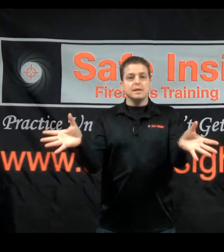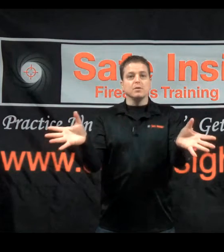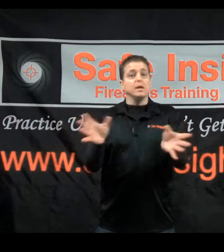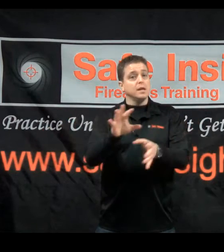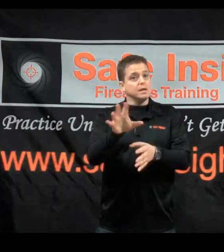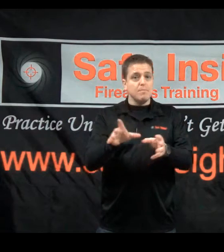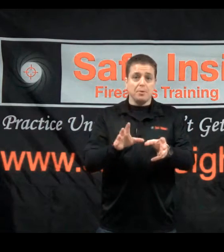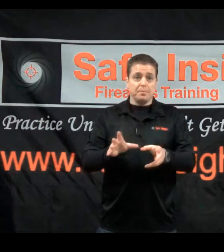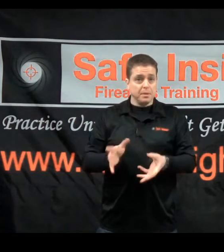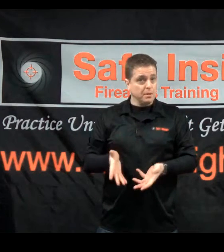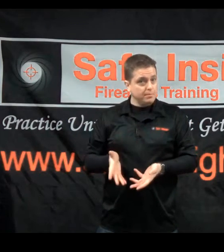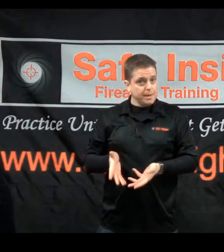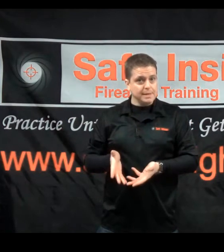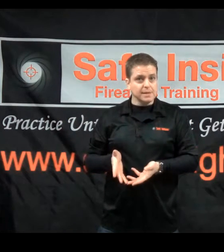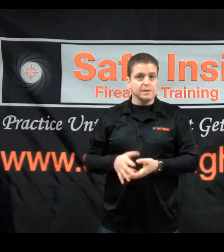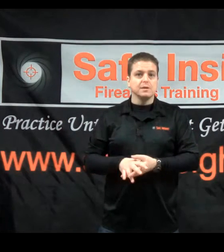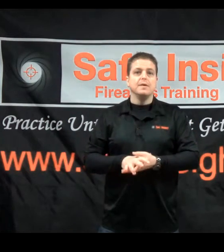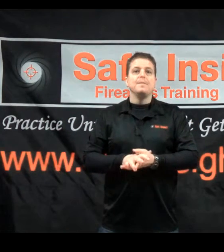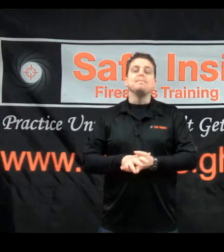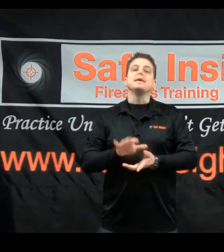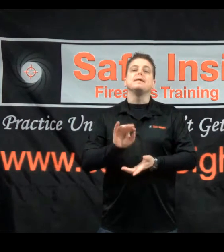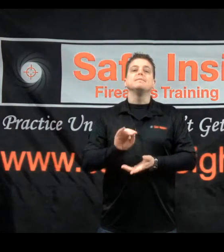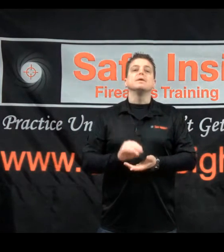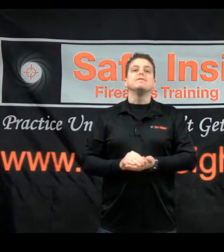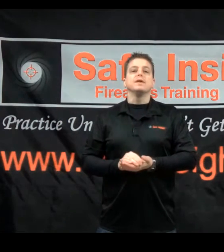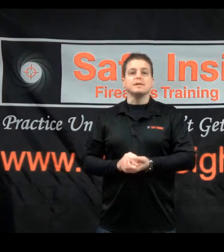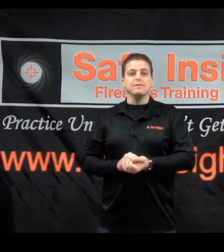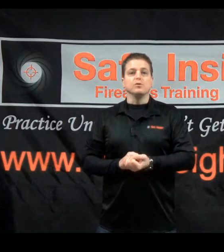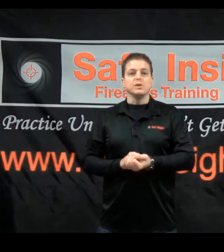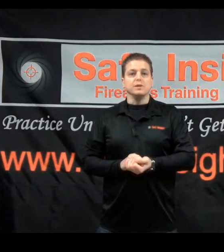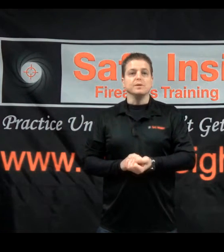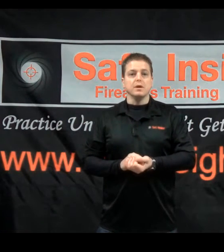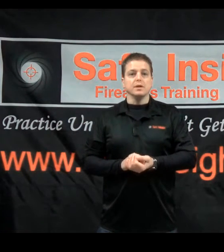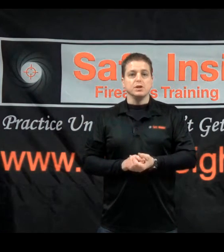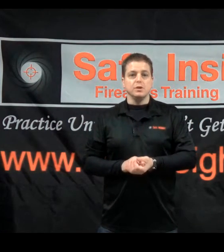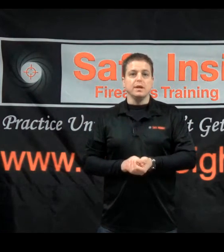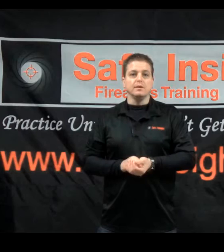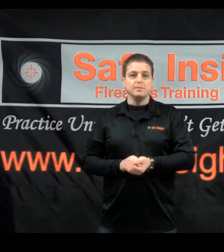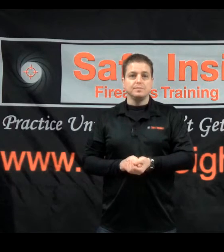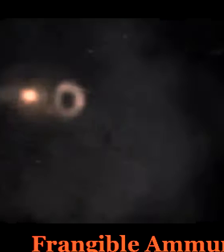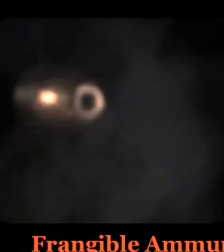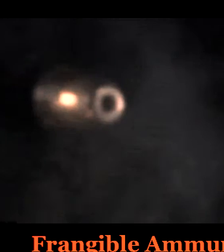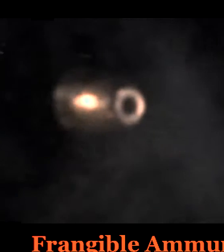disintegrate into multiple little pieces, making it very effective for steel target shooting.